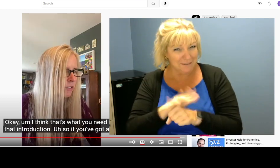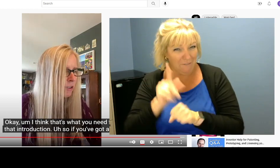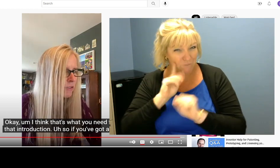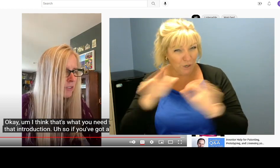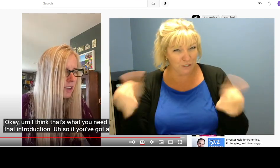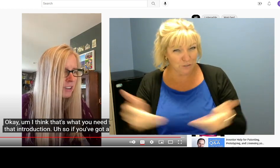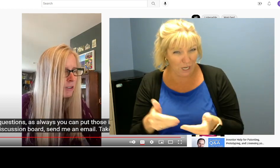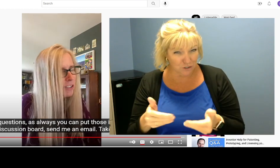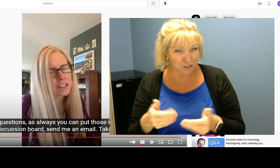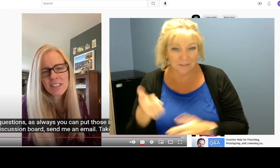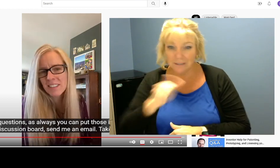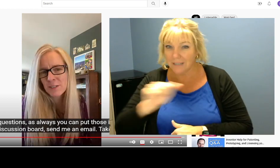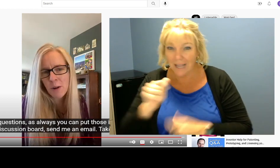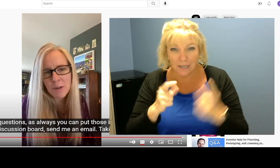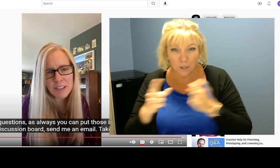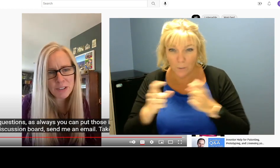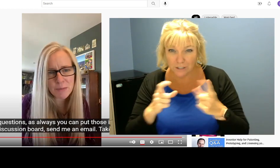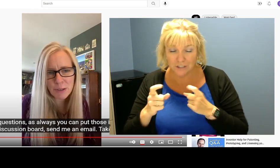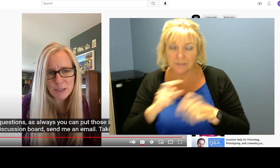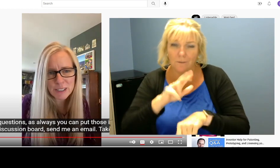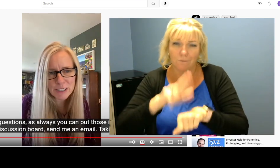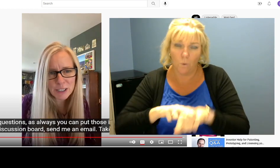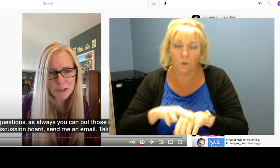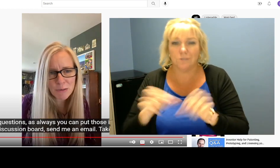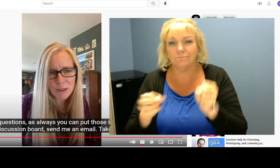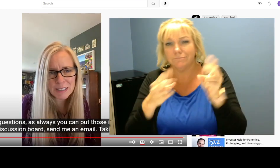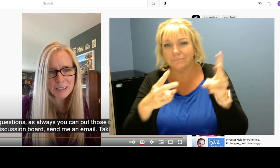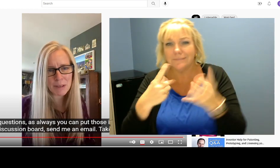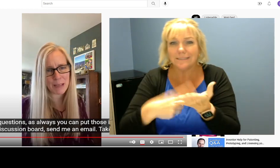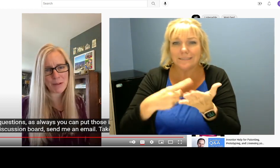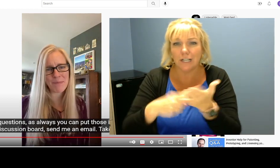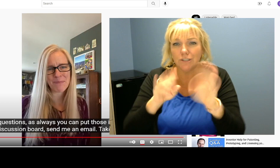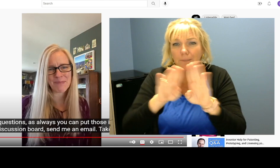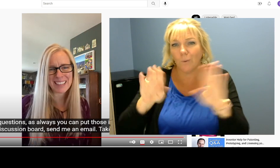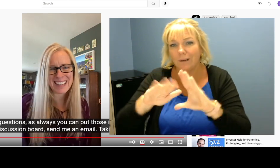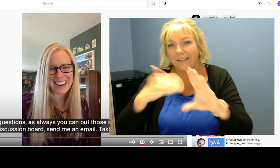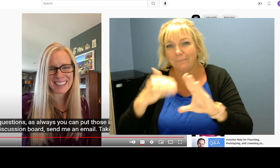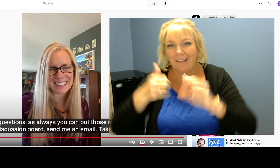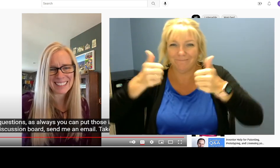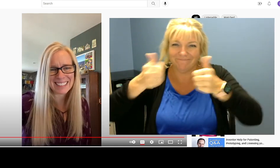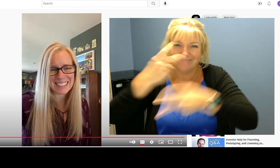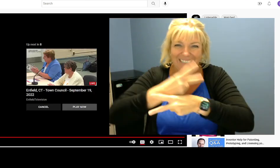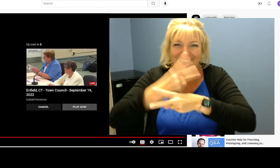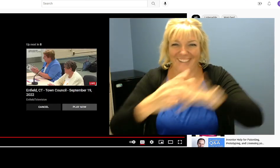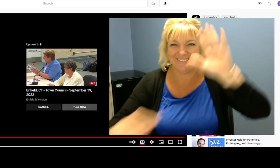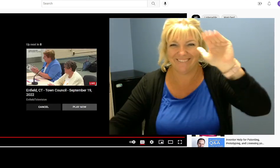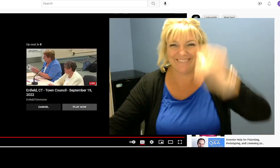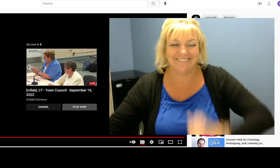So if you've got any questions, as always, you can put those in a discussion board, send me an email. Take care.